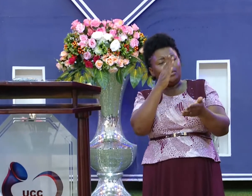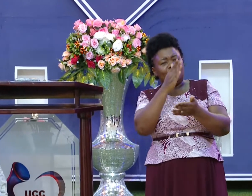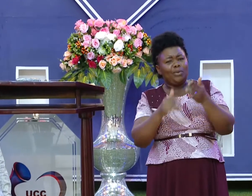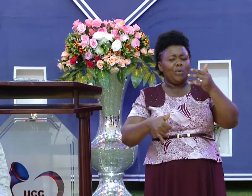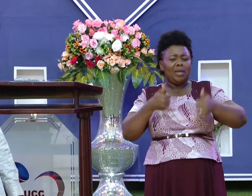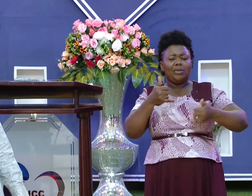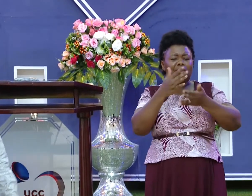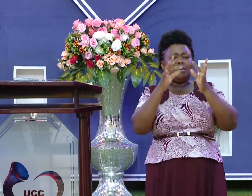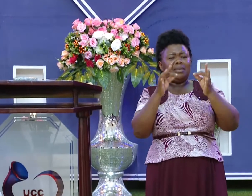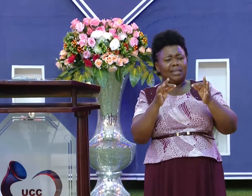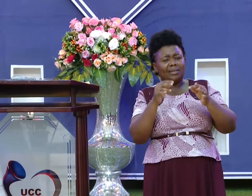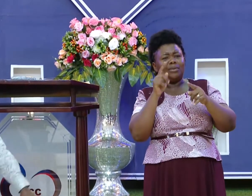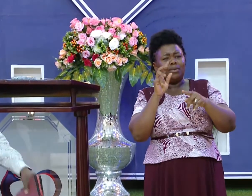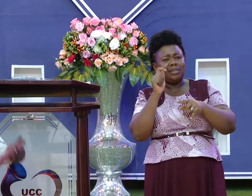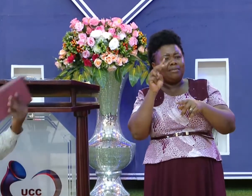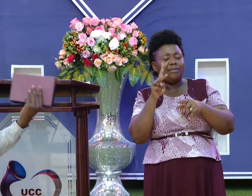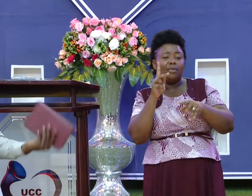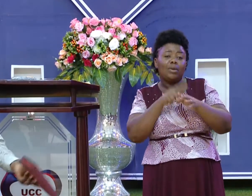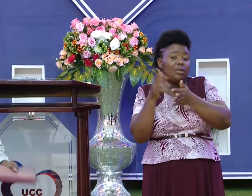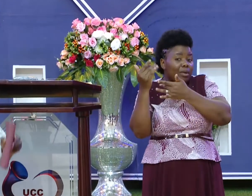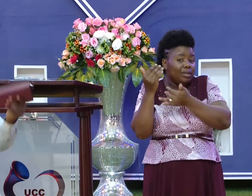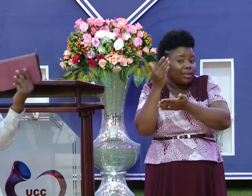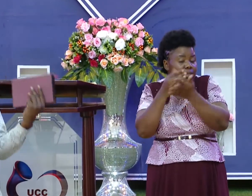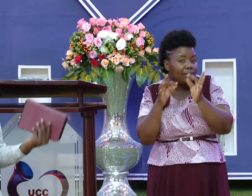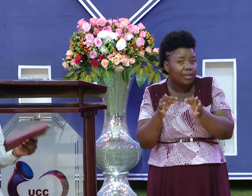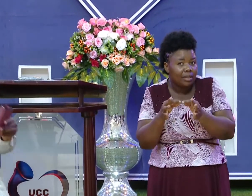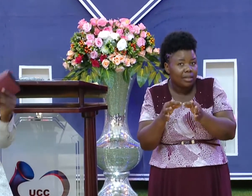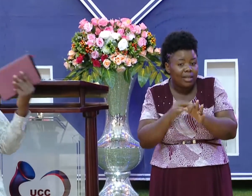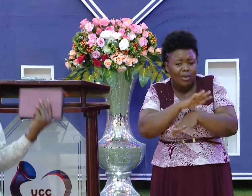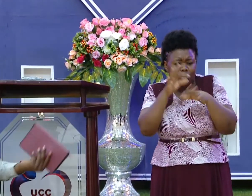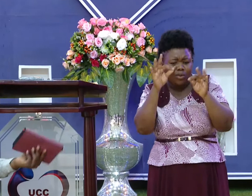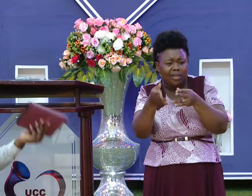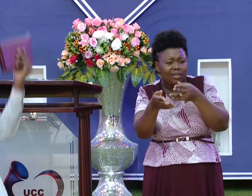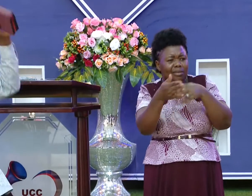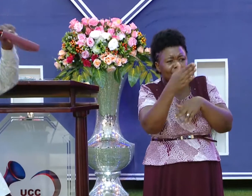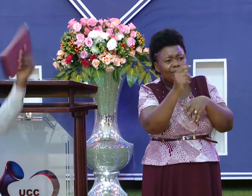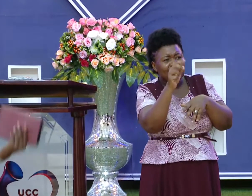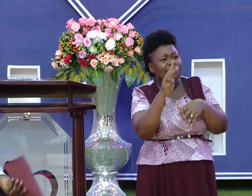There is something you can even be excited to watch on TV.